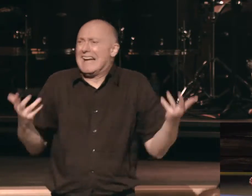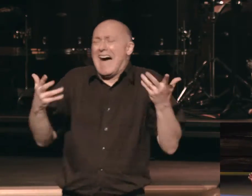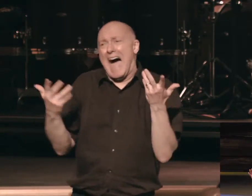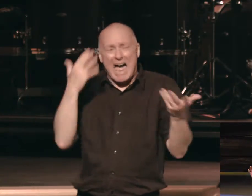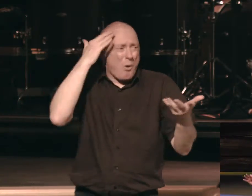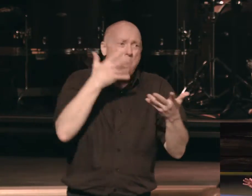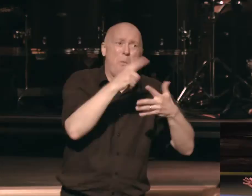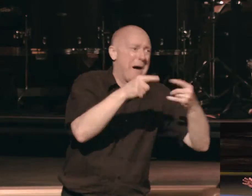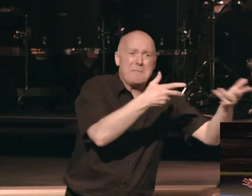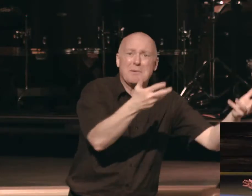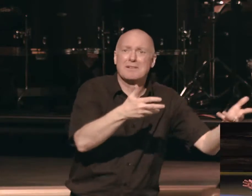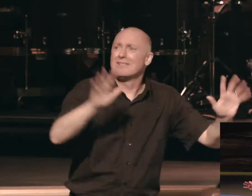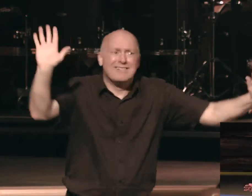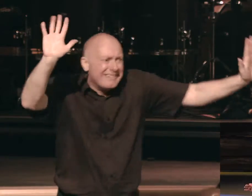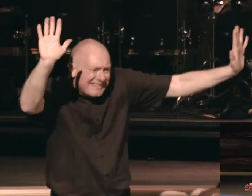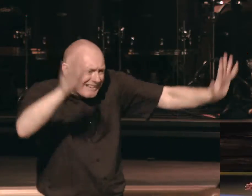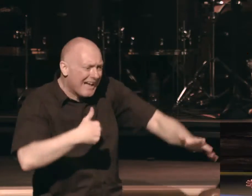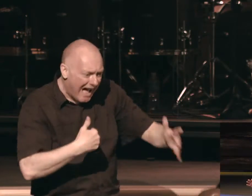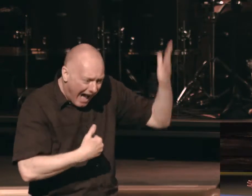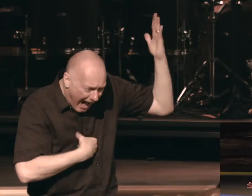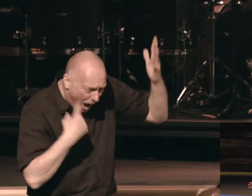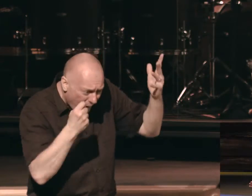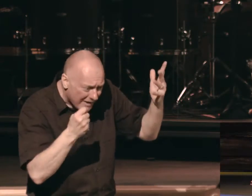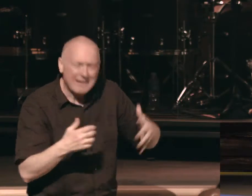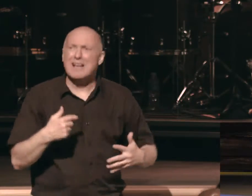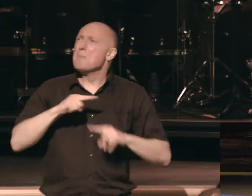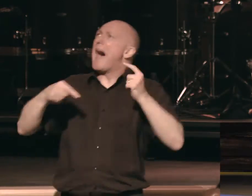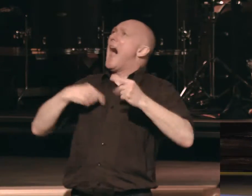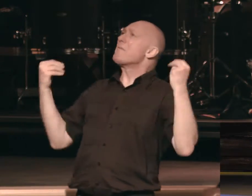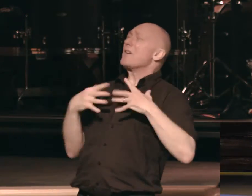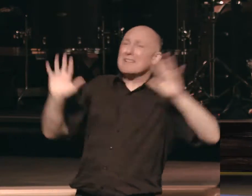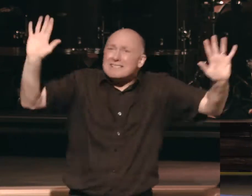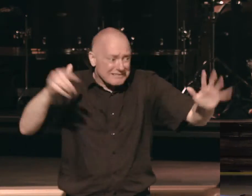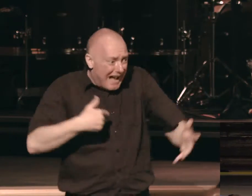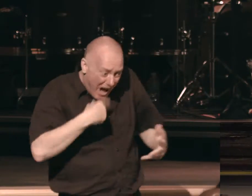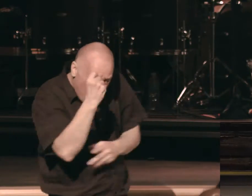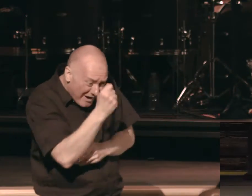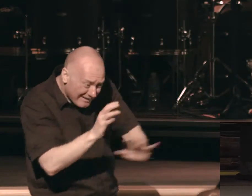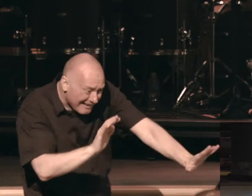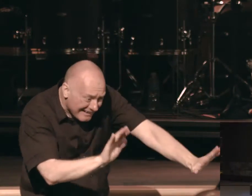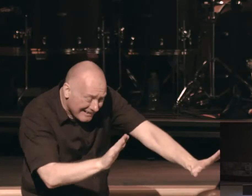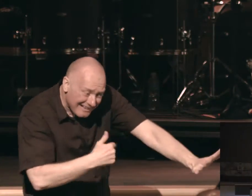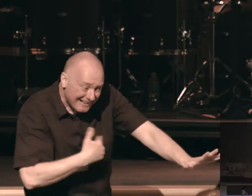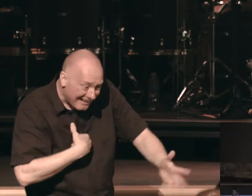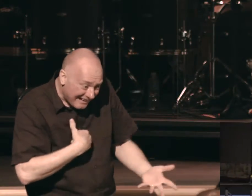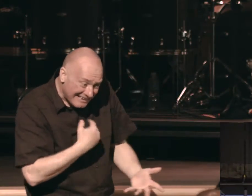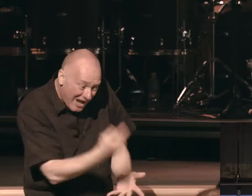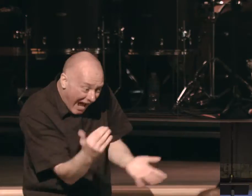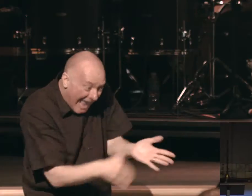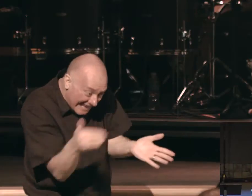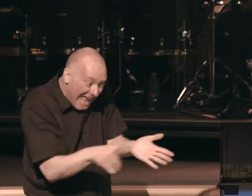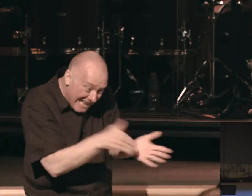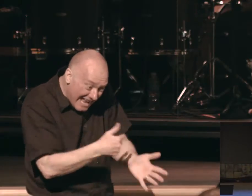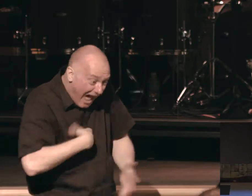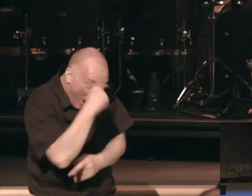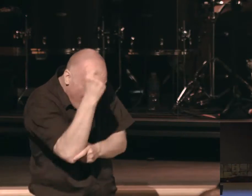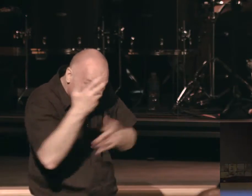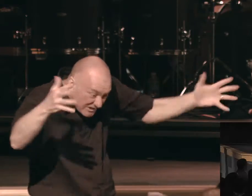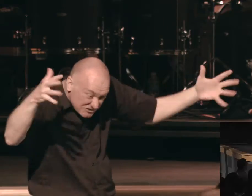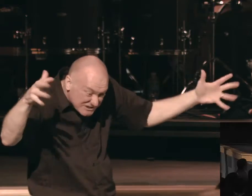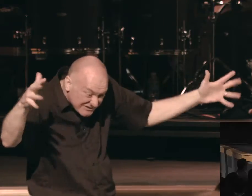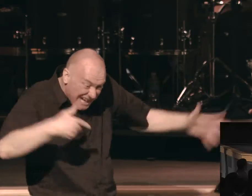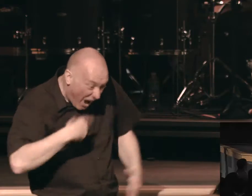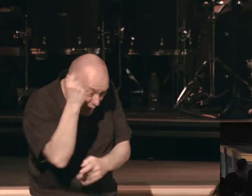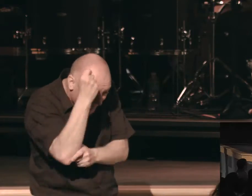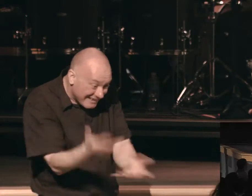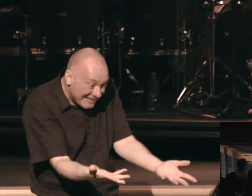be. Jesus is like, I've won. I've won. Yeah, but I'm so afraid. Yeah, I've won. Child, how many times do I got to say it, man? It's